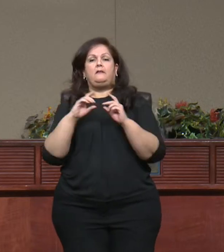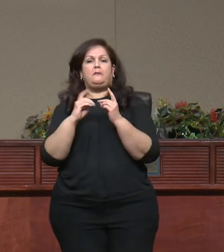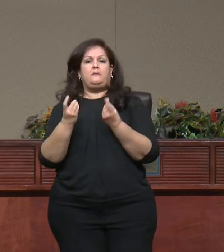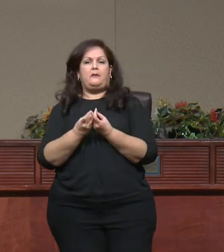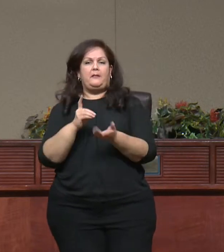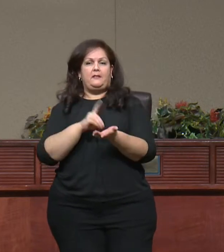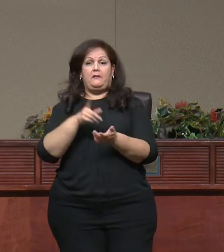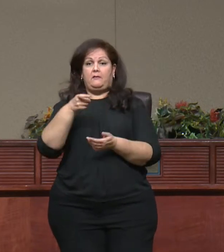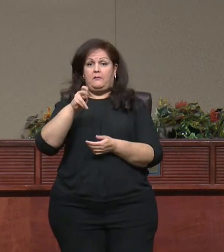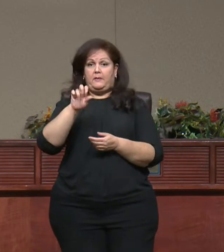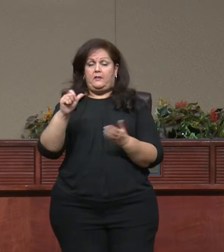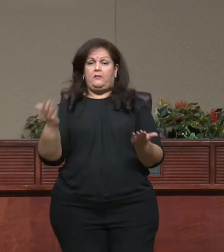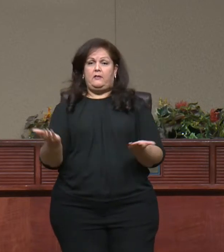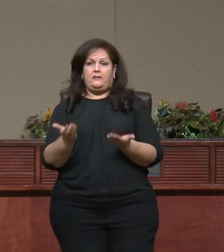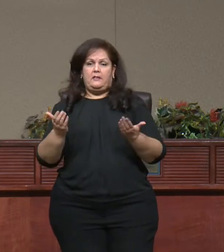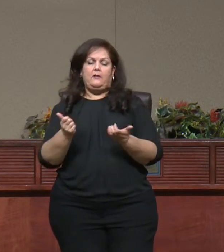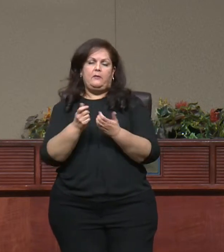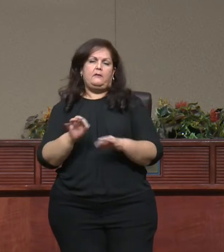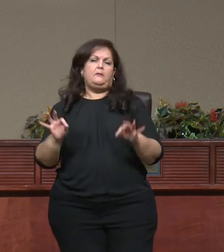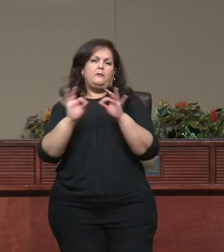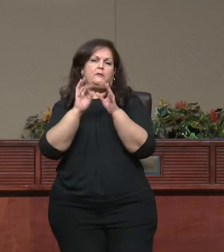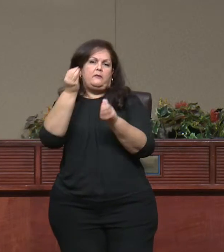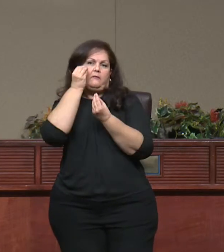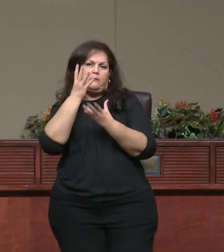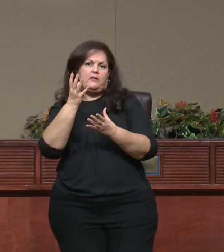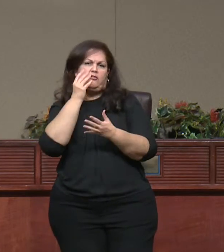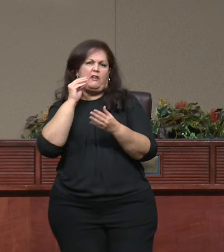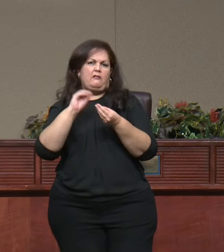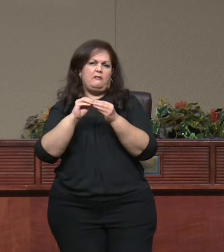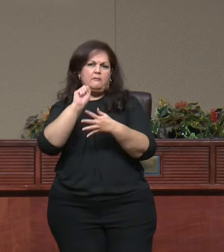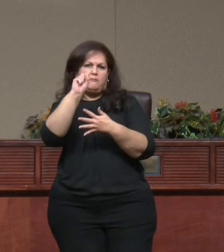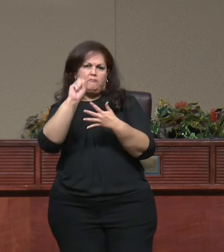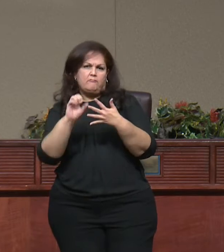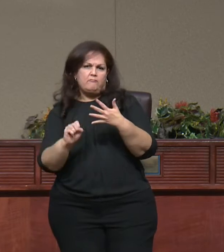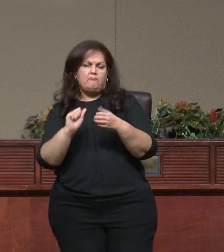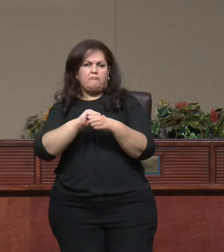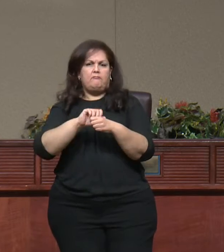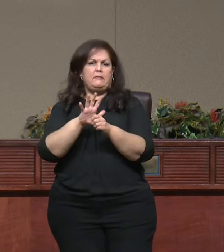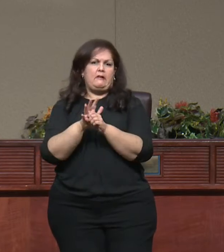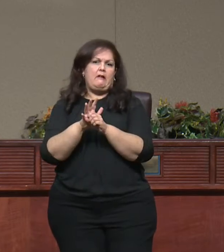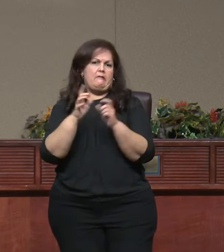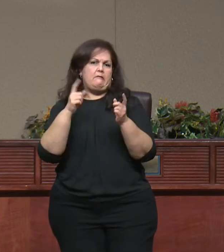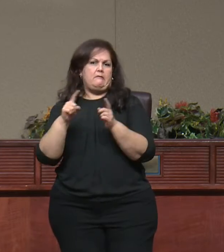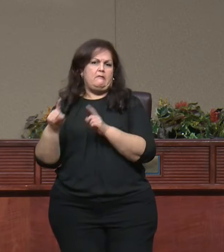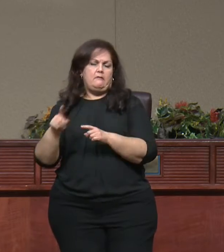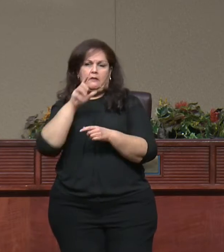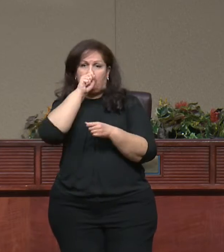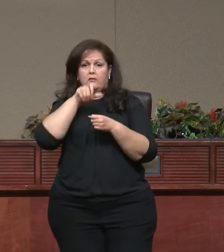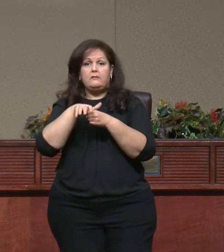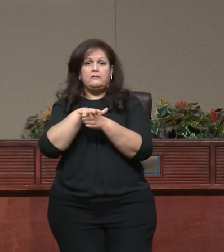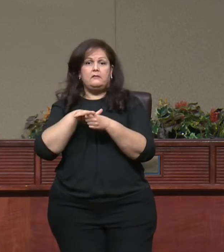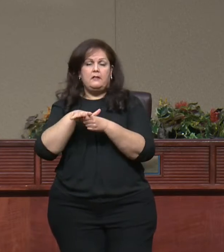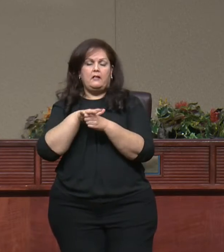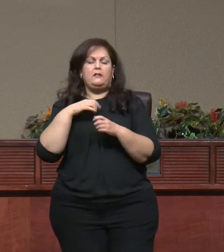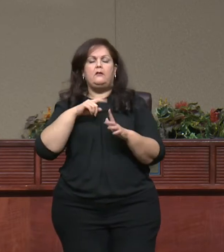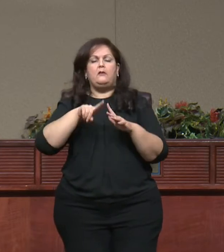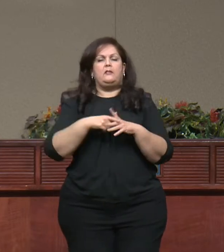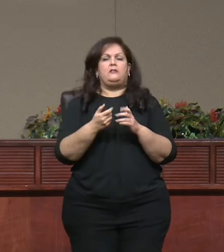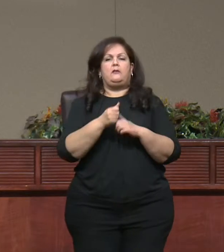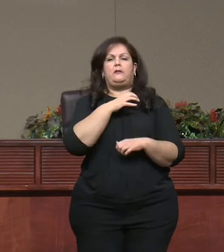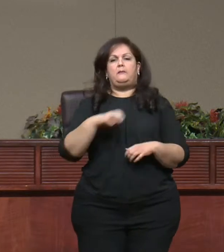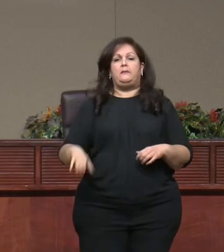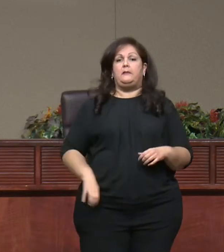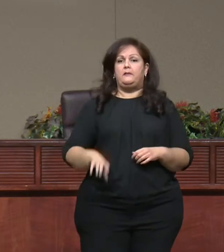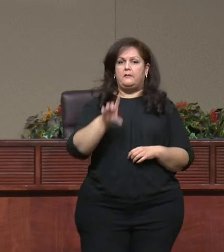here with, of course, important information and data on our COVID-19 trending here in Orange County. We begin the press event with Mayor